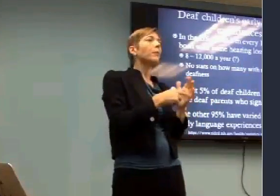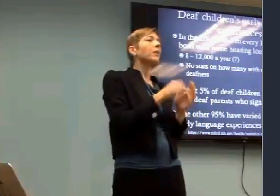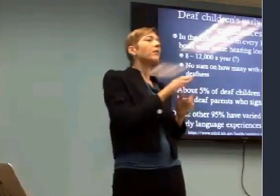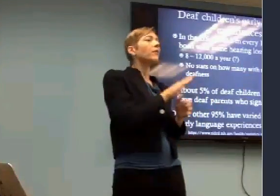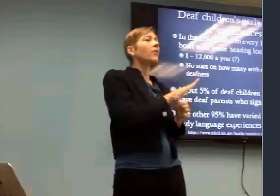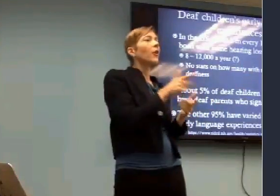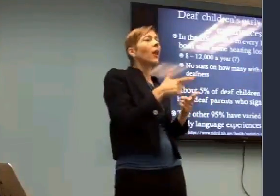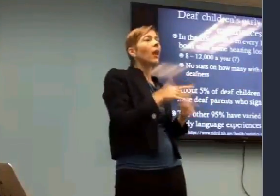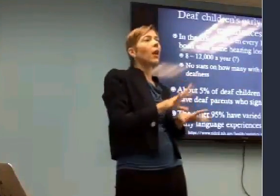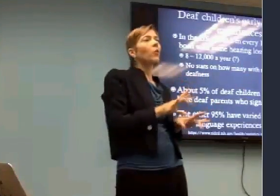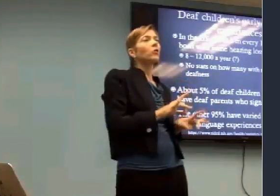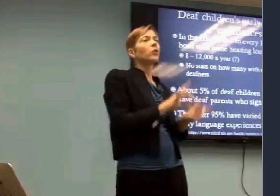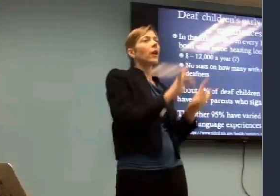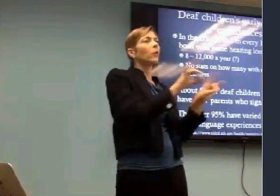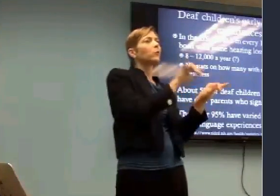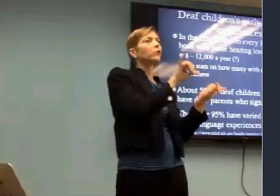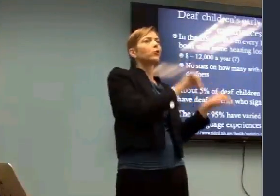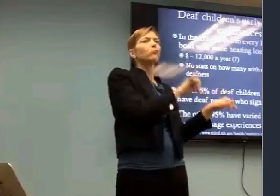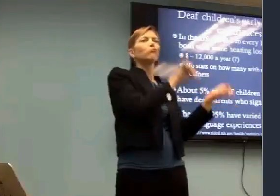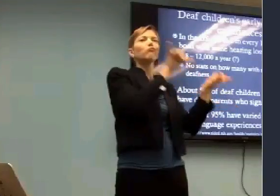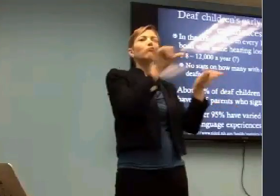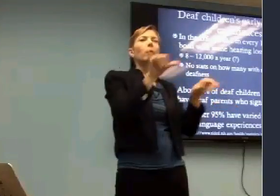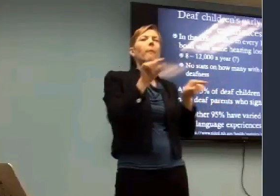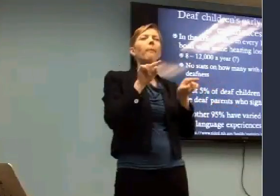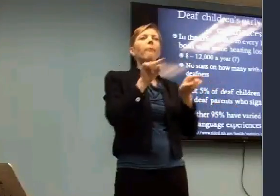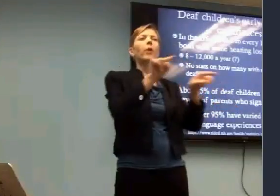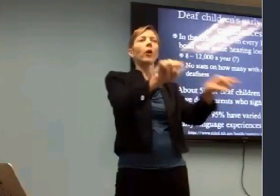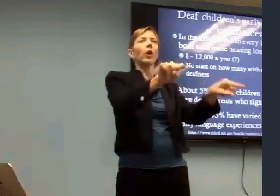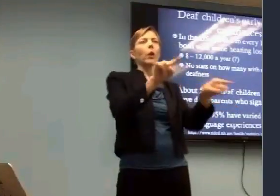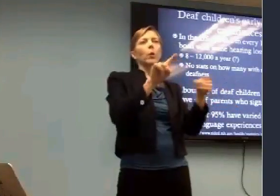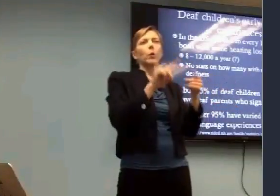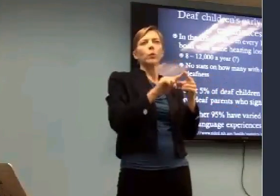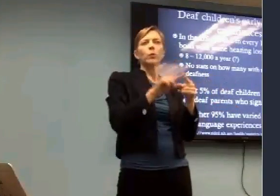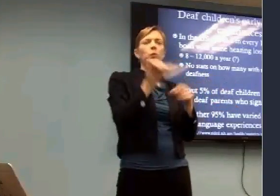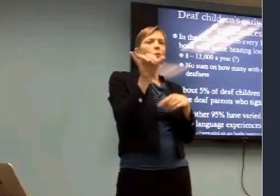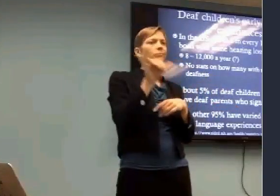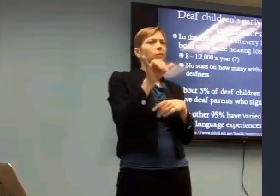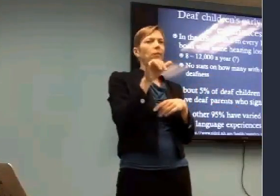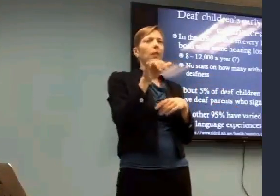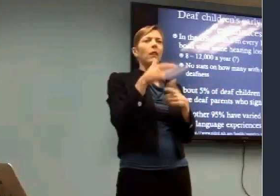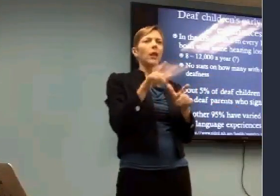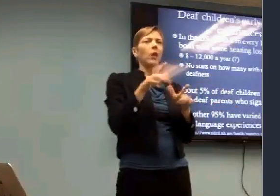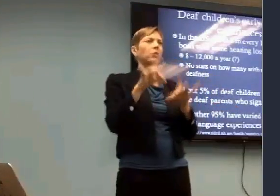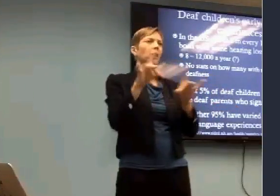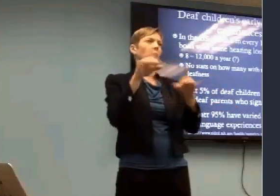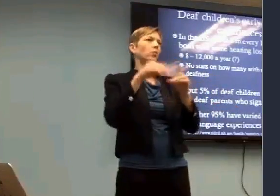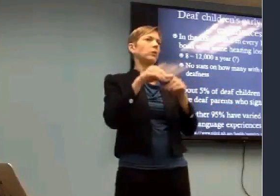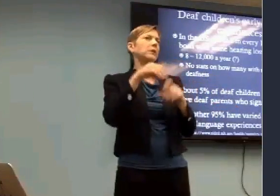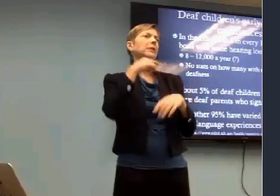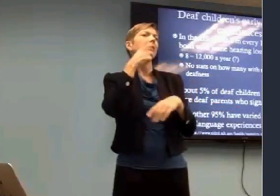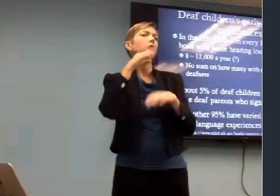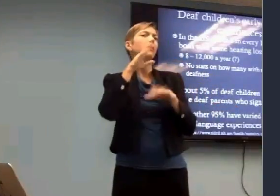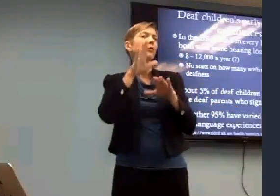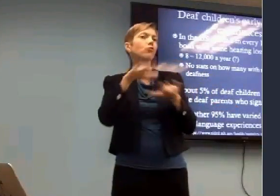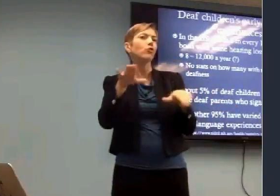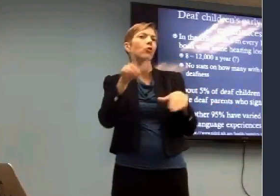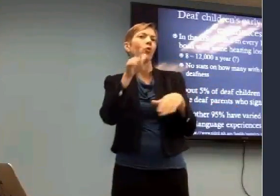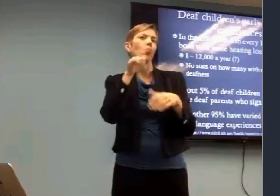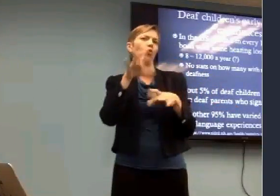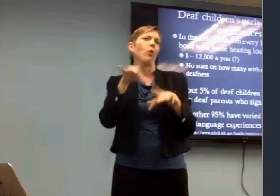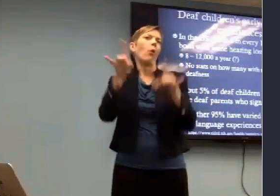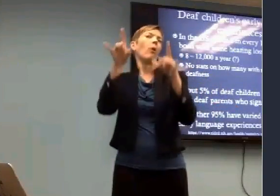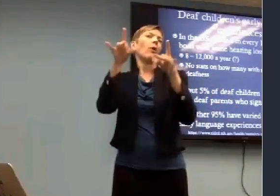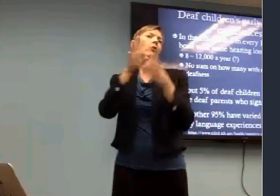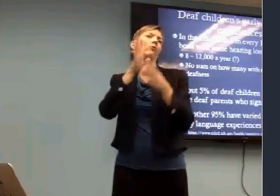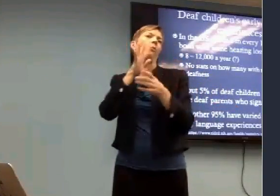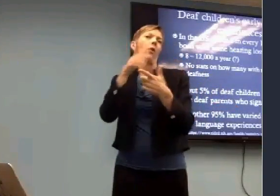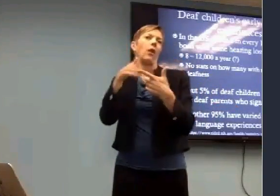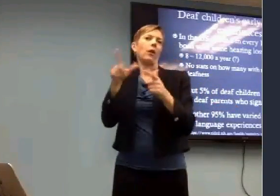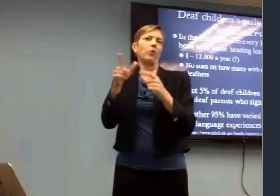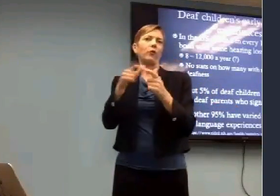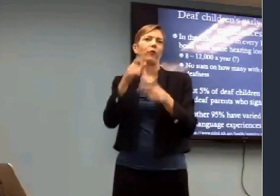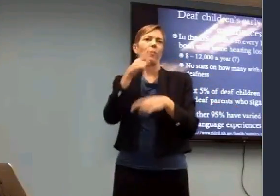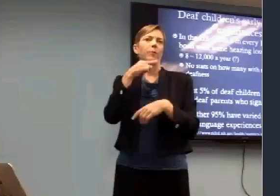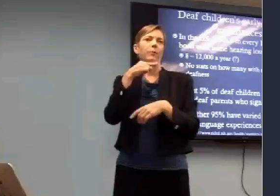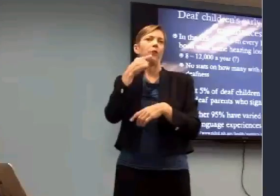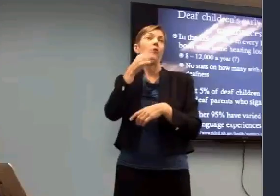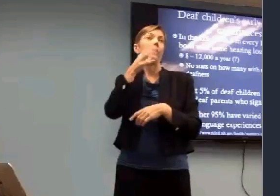to them from birth, meaning their language acquisition parallels the language acquisition of hearing children who